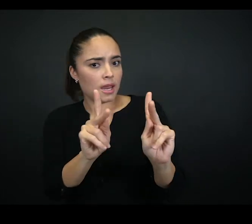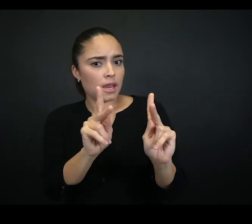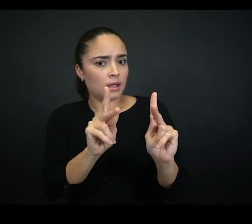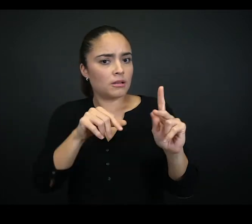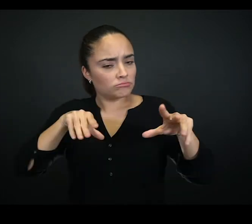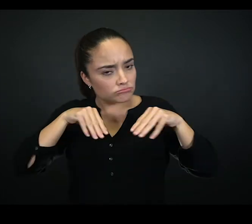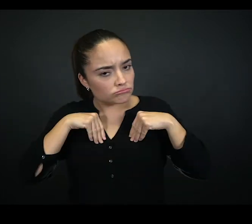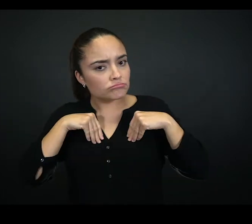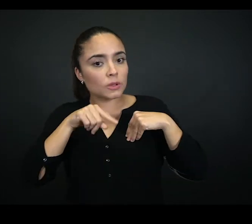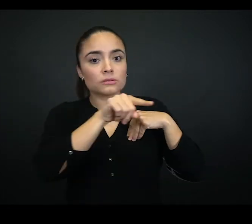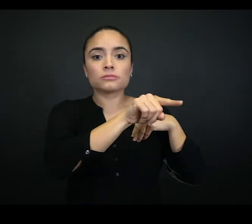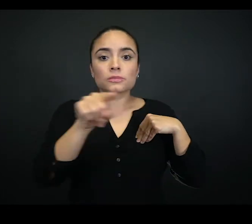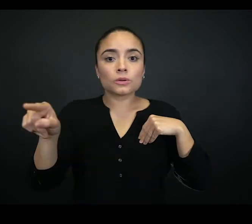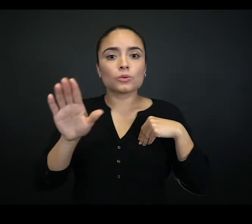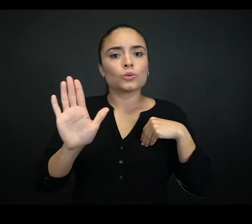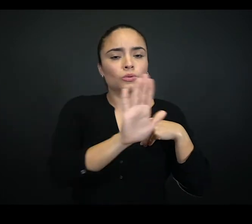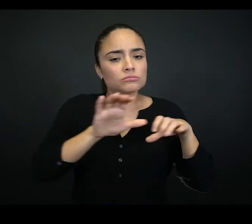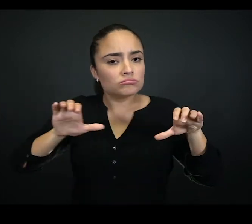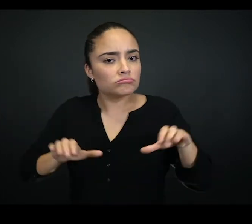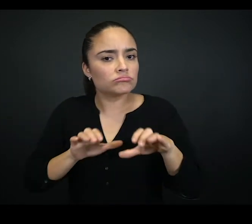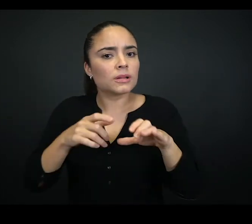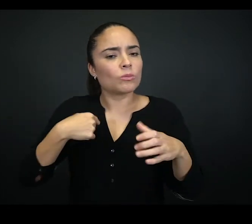someone, to support people, to say,